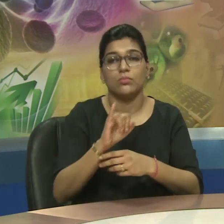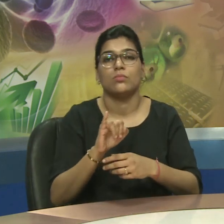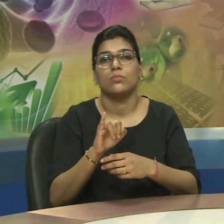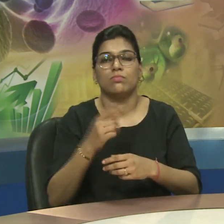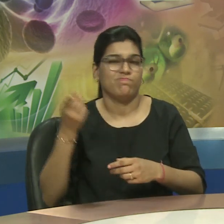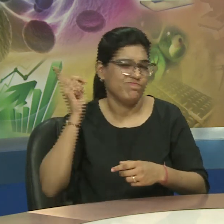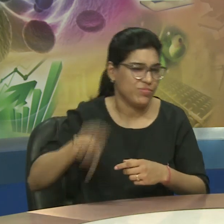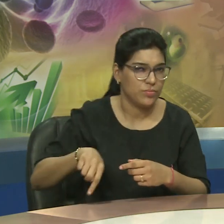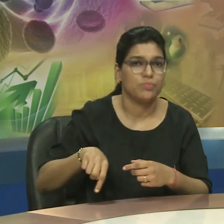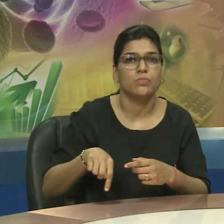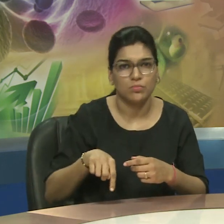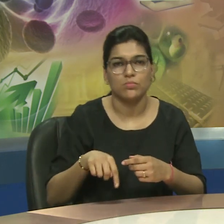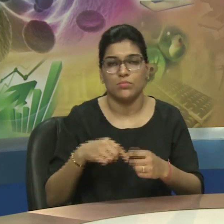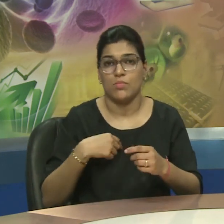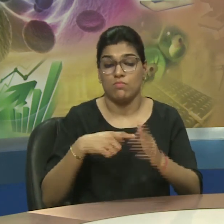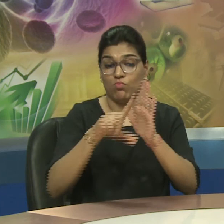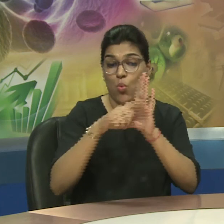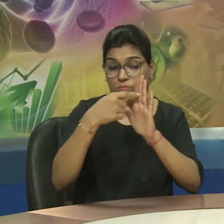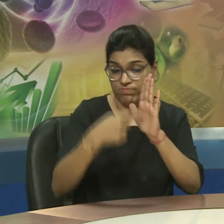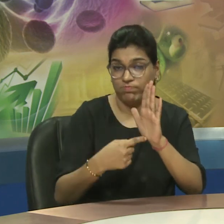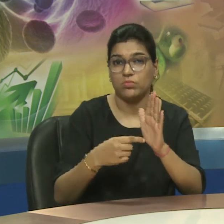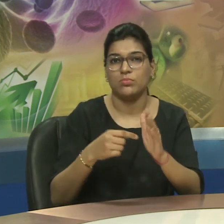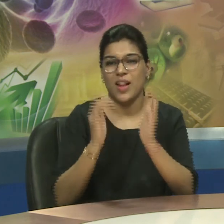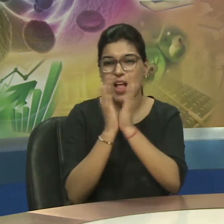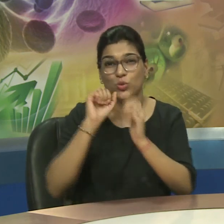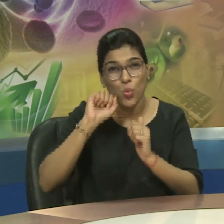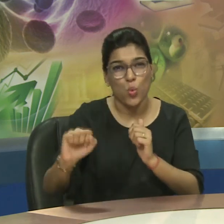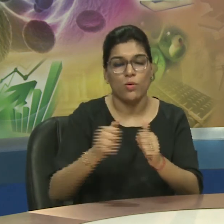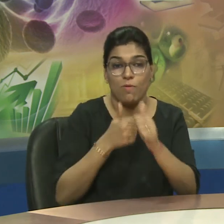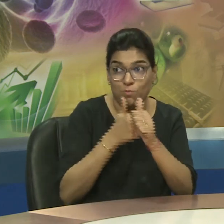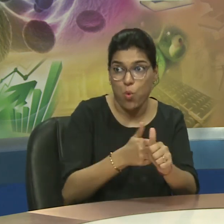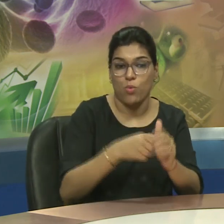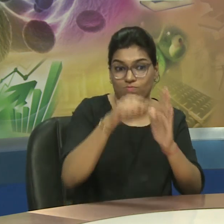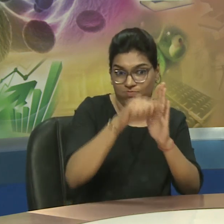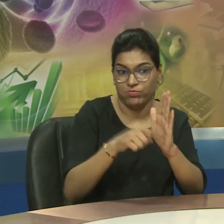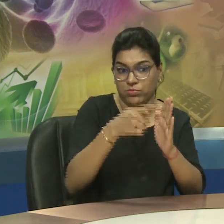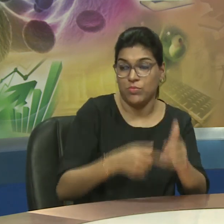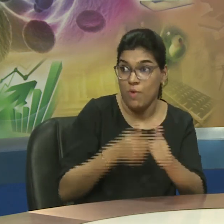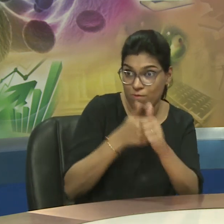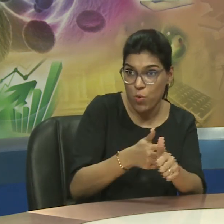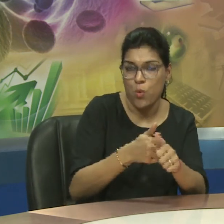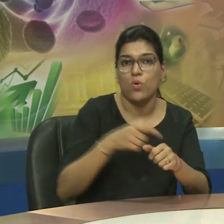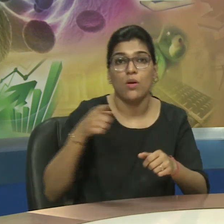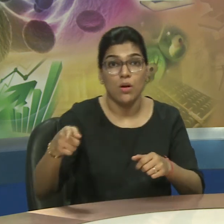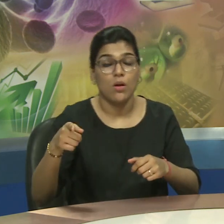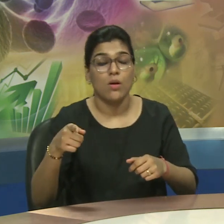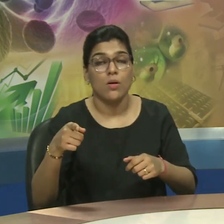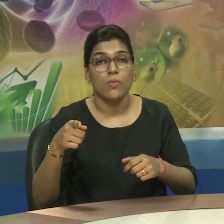Sixth is mitigation. In case of mishap, the insurer must take all the possible steps to reduce the mitigation, the